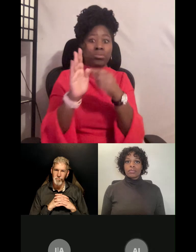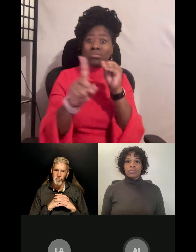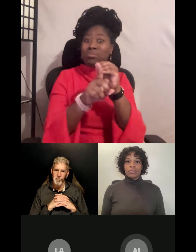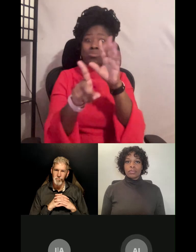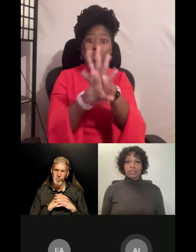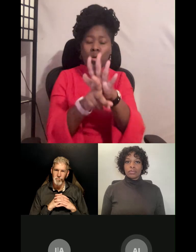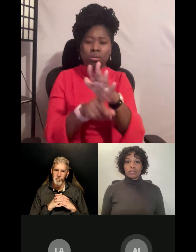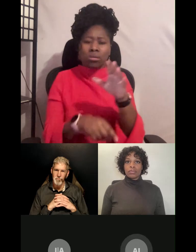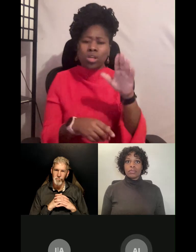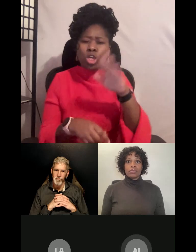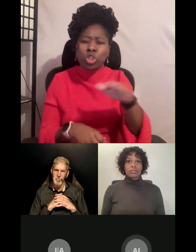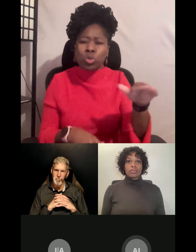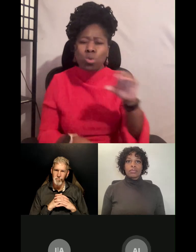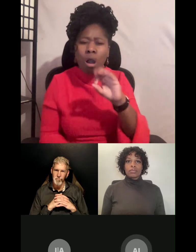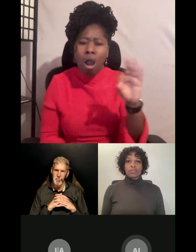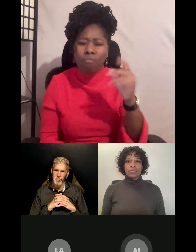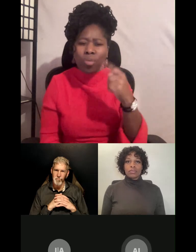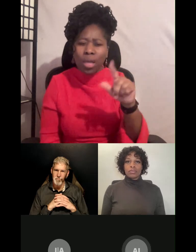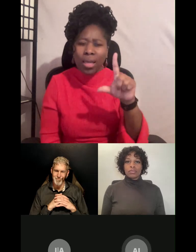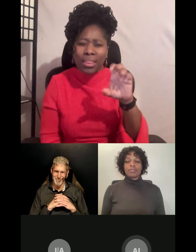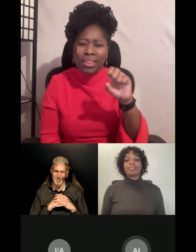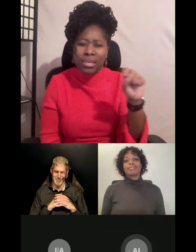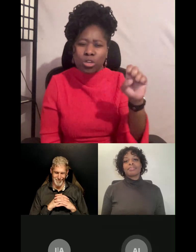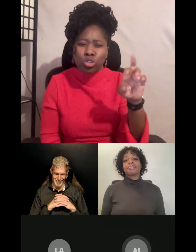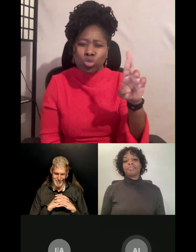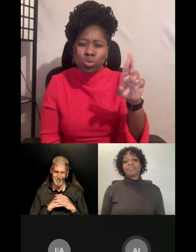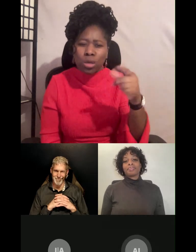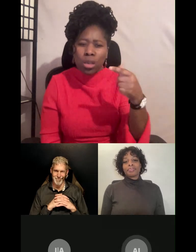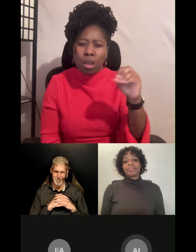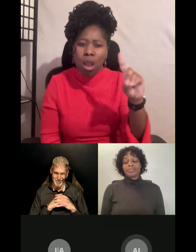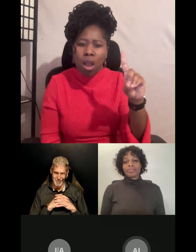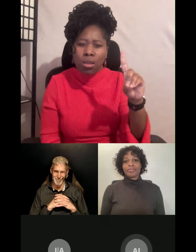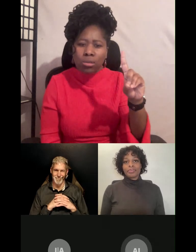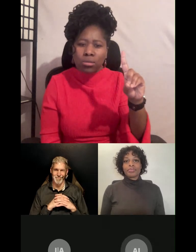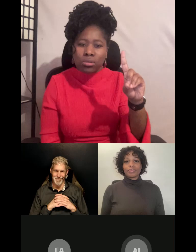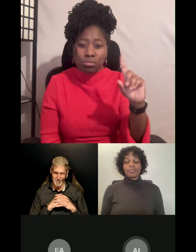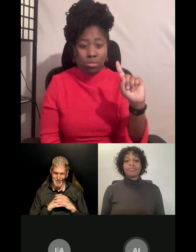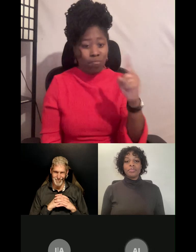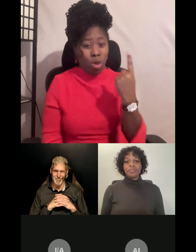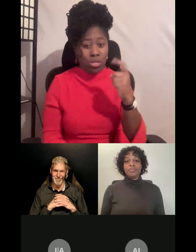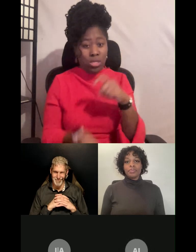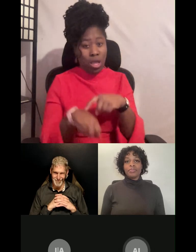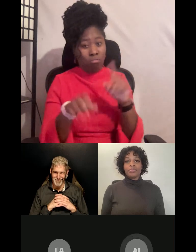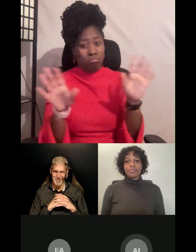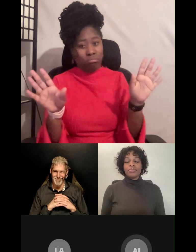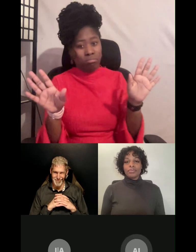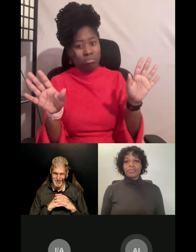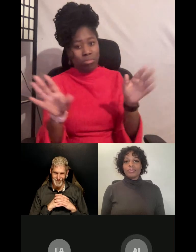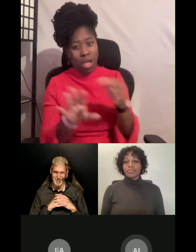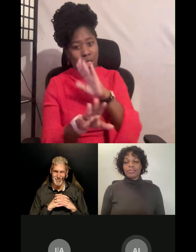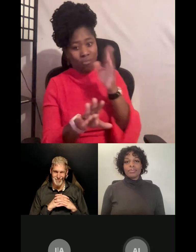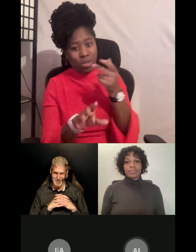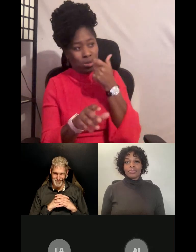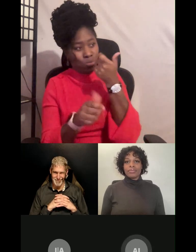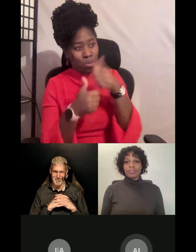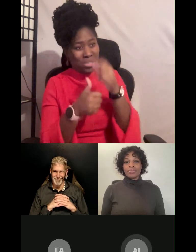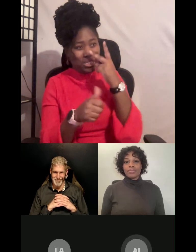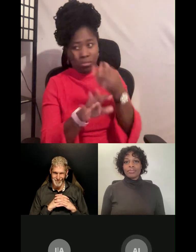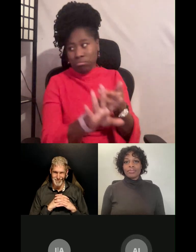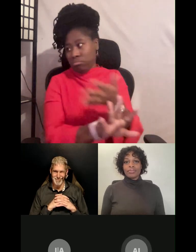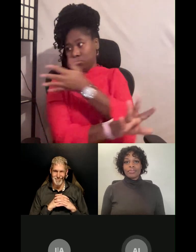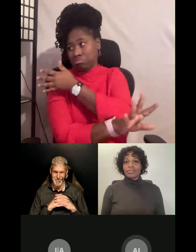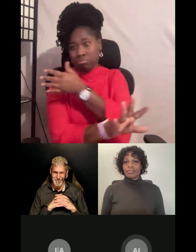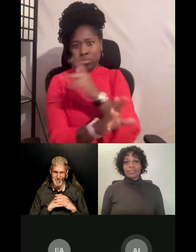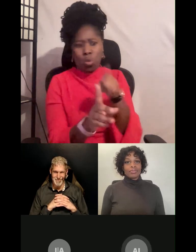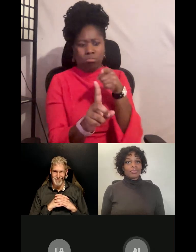But honestly, one thing I've noticed is like deaf representation is children of the lesser